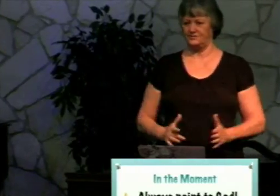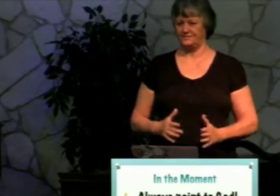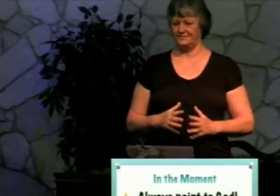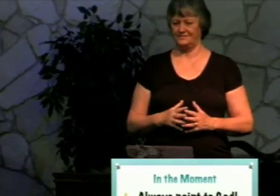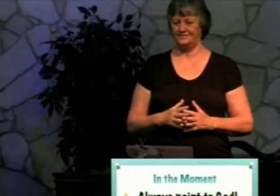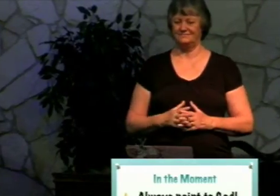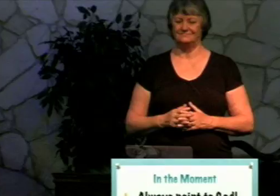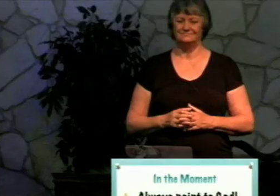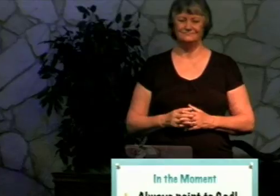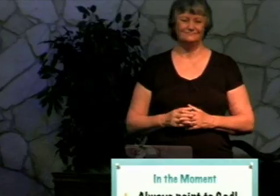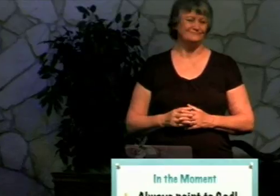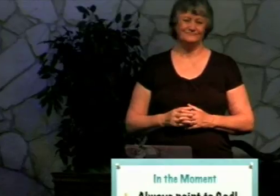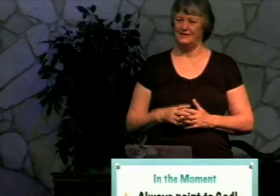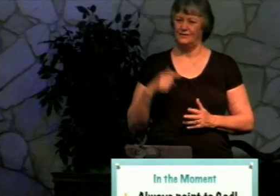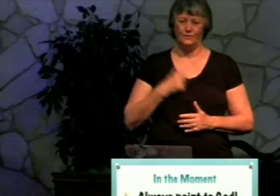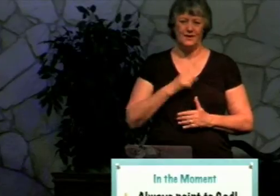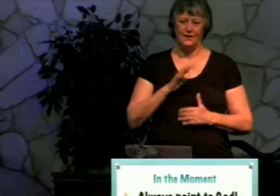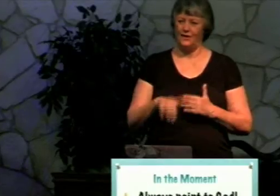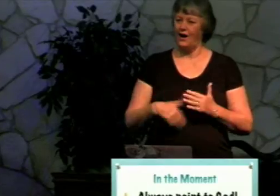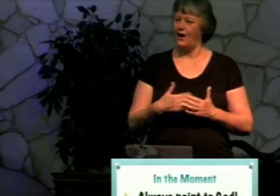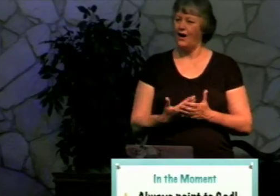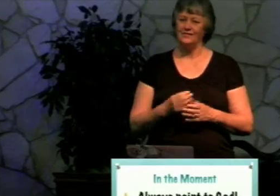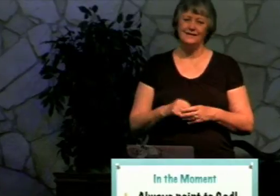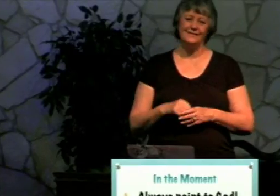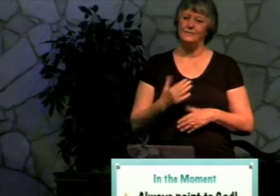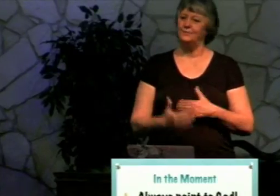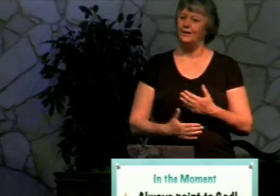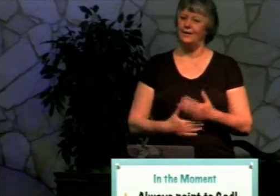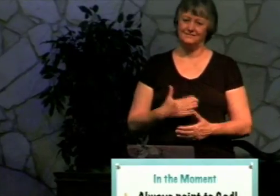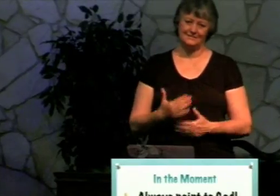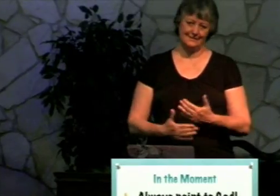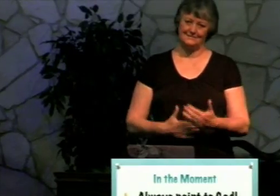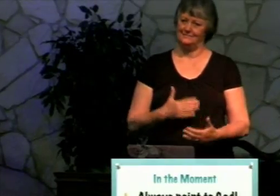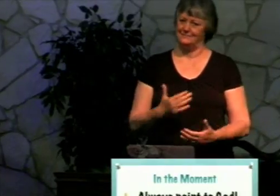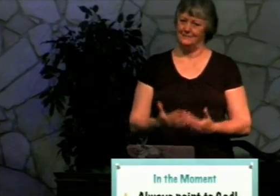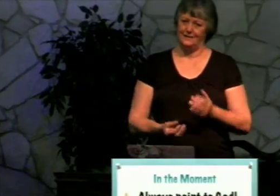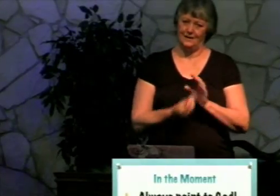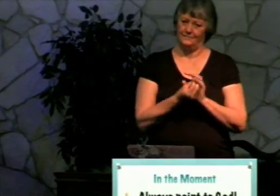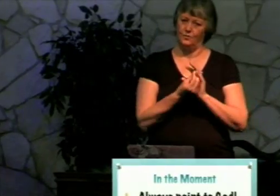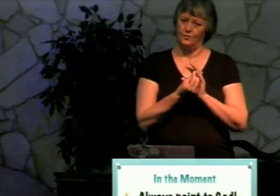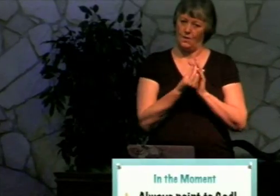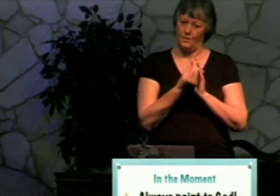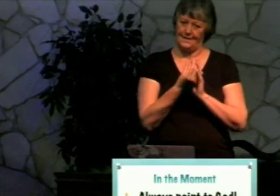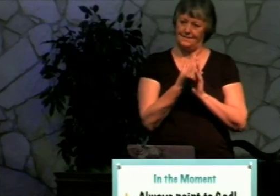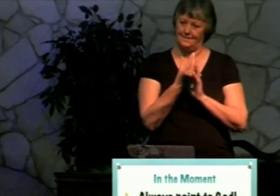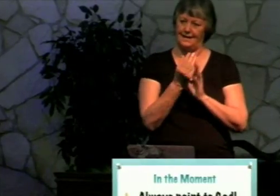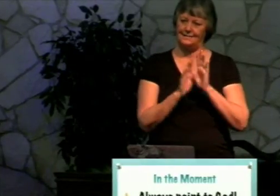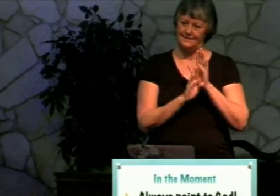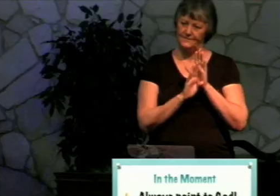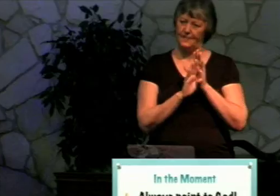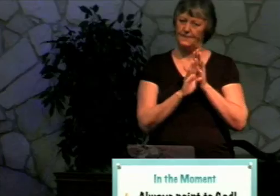Christians. We are all in the process of growing and